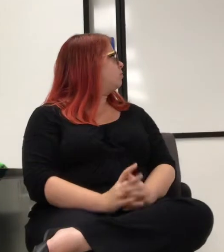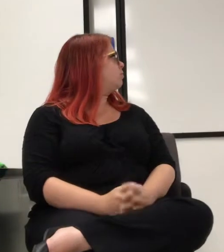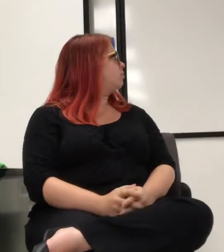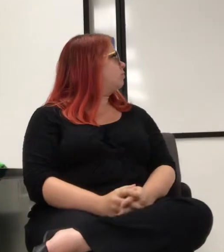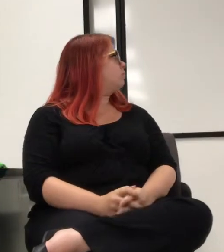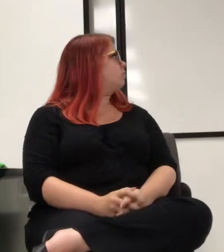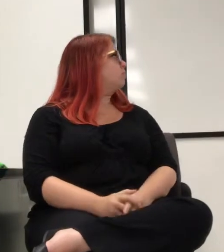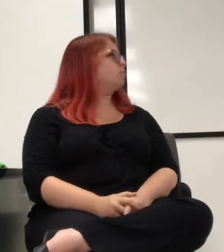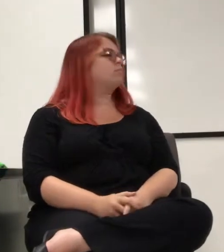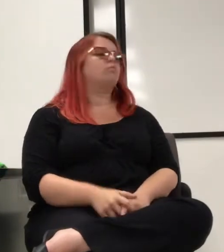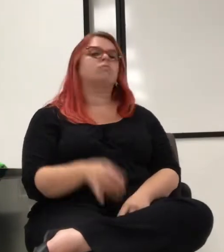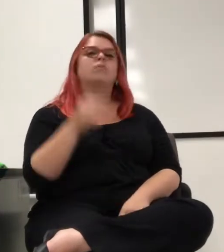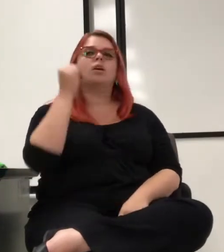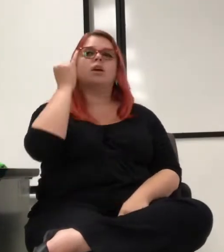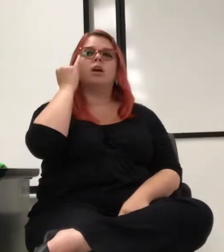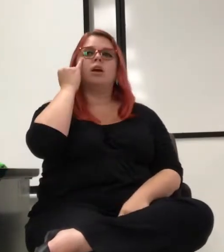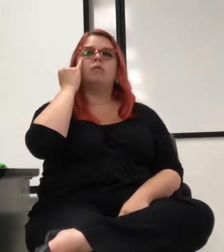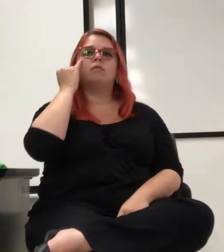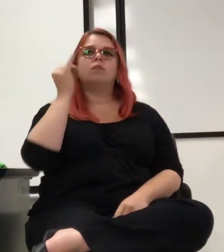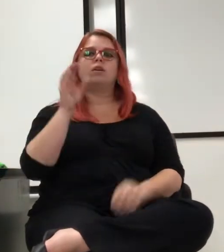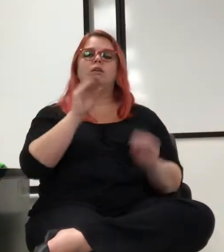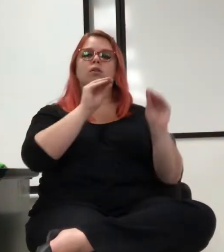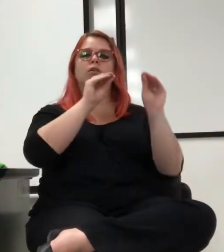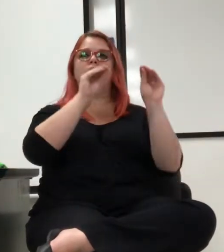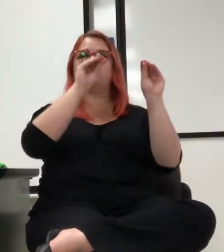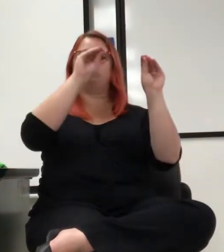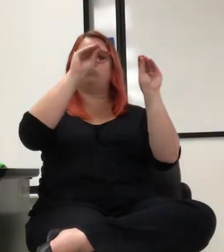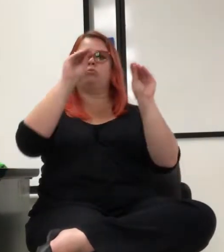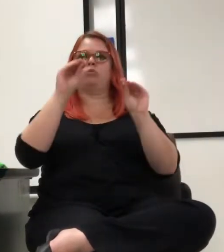If you have a shift to the right, to the red curve,